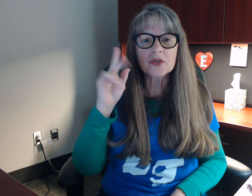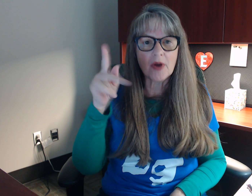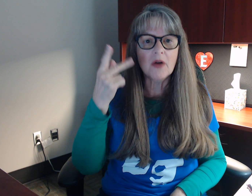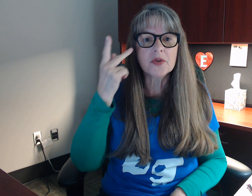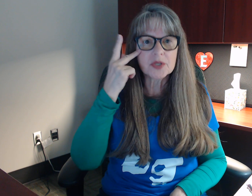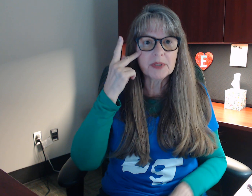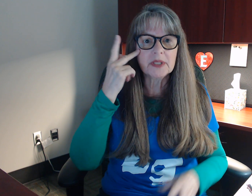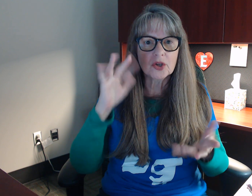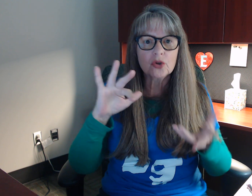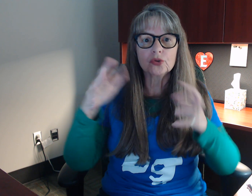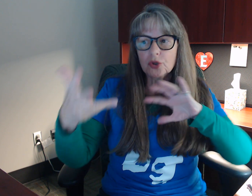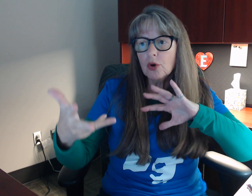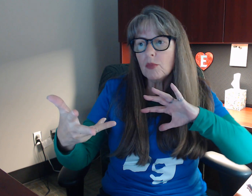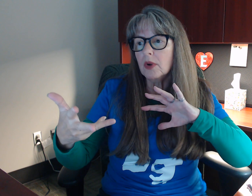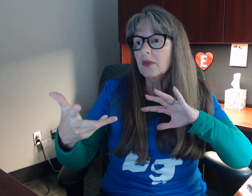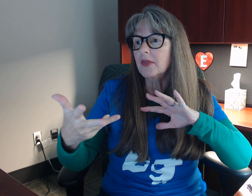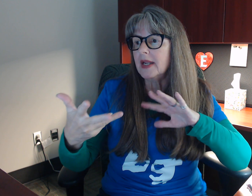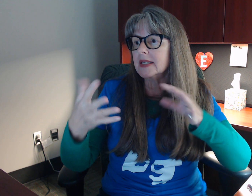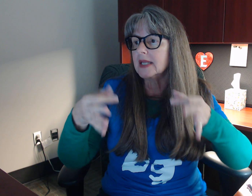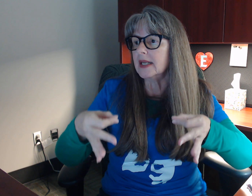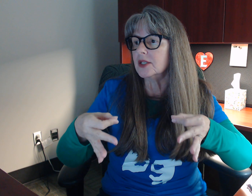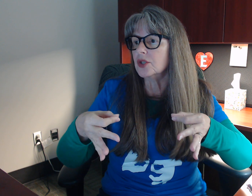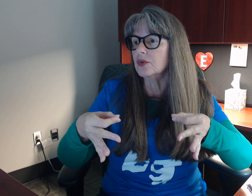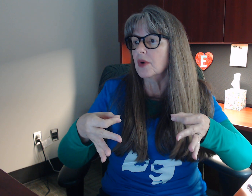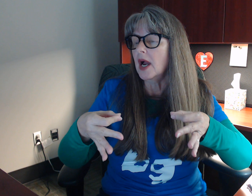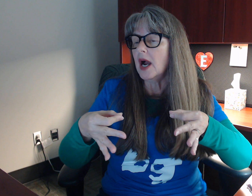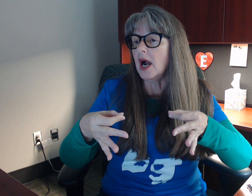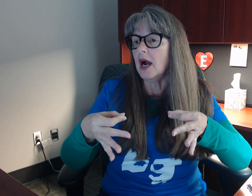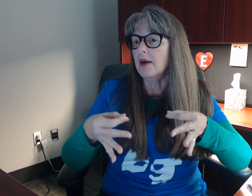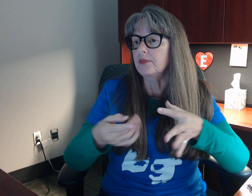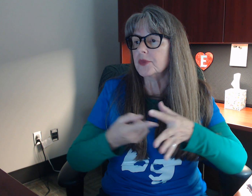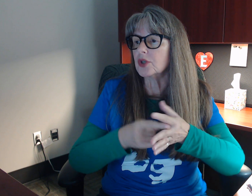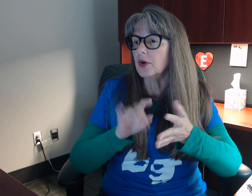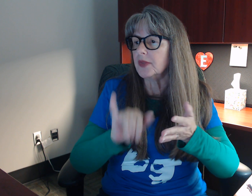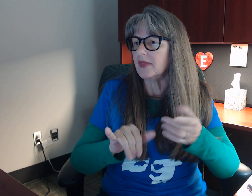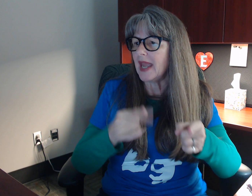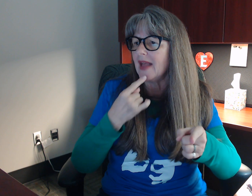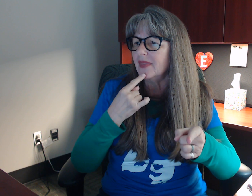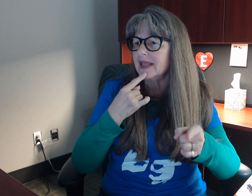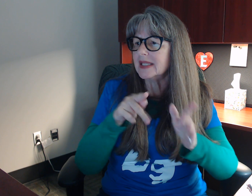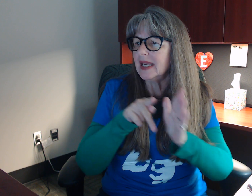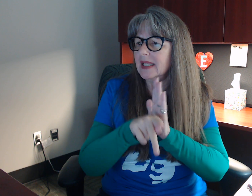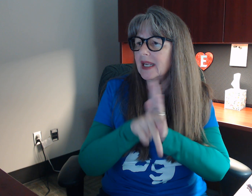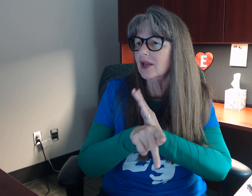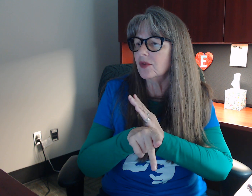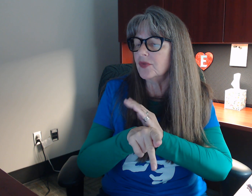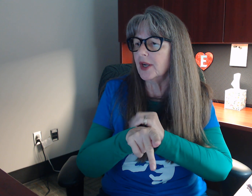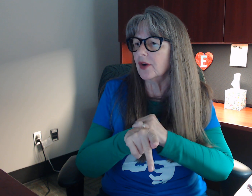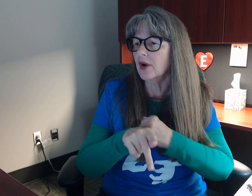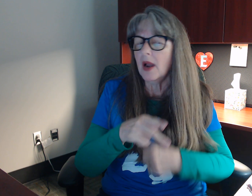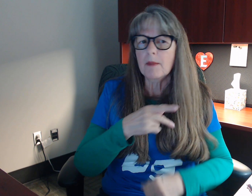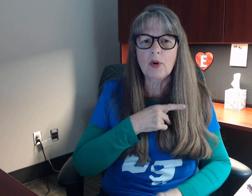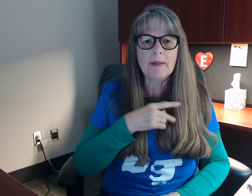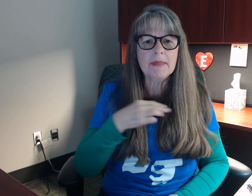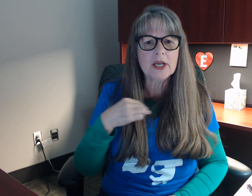all this political turmoil that they decided to start that. They said they'd killed their prime